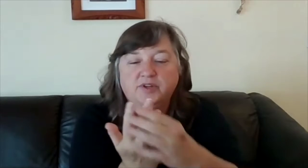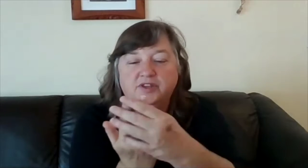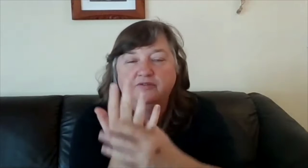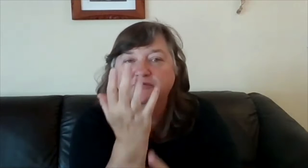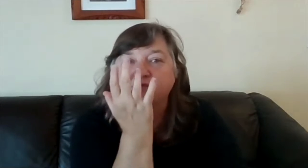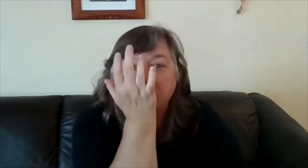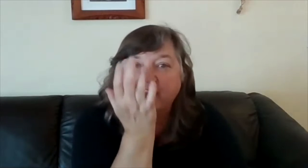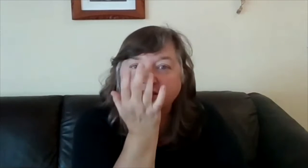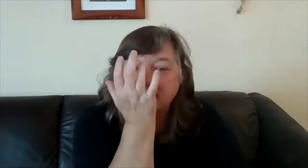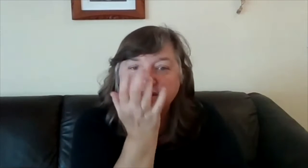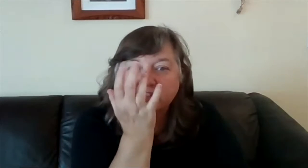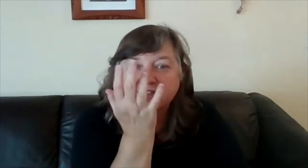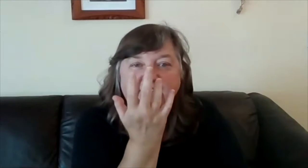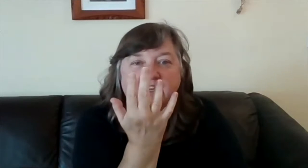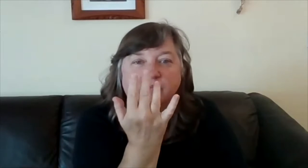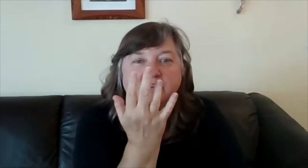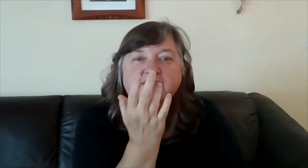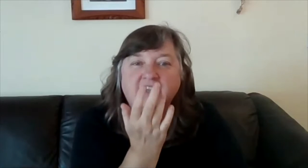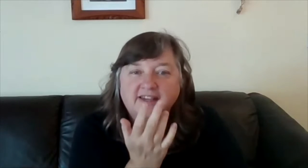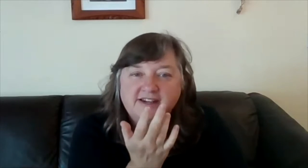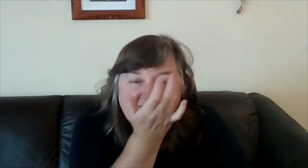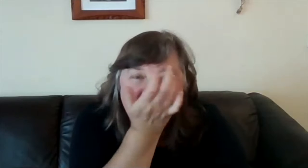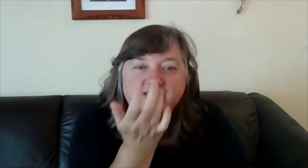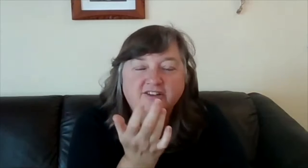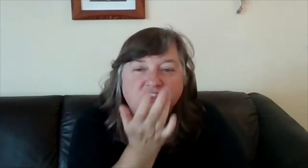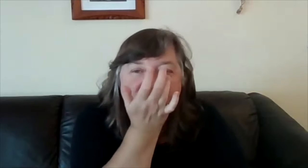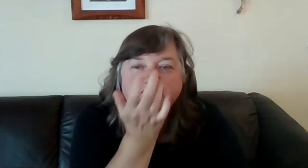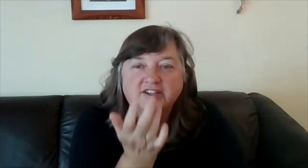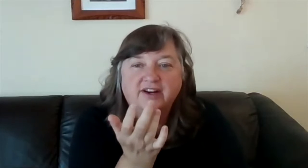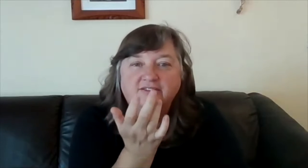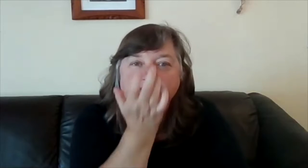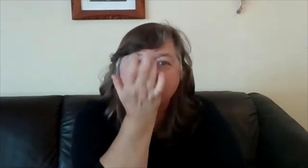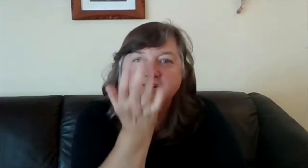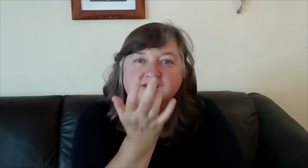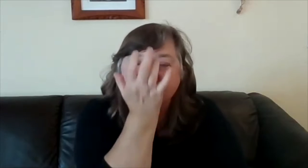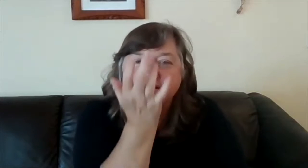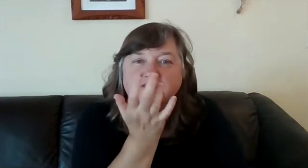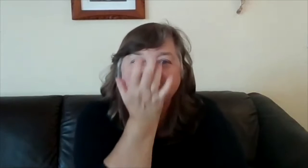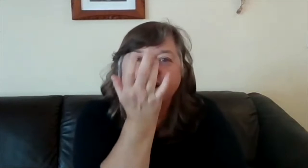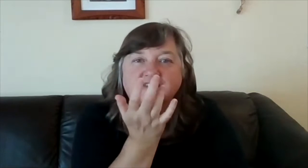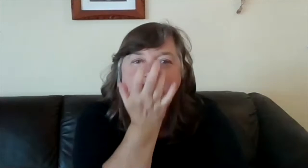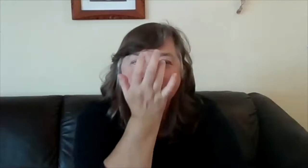with your grass sticking up. It's kind of like hitting your chin on the ground in the grass.